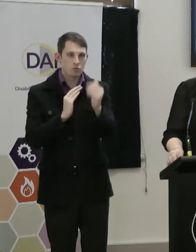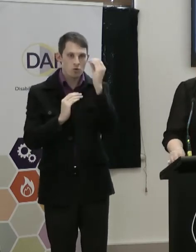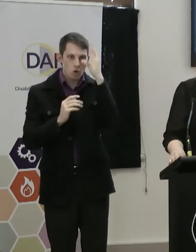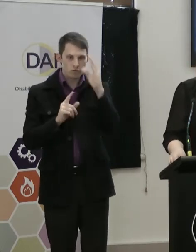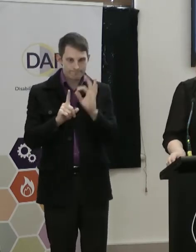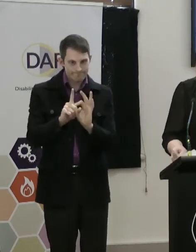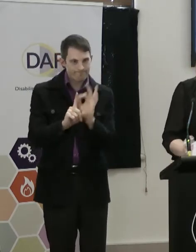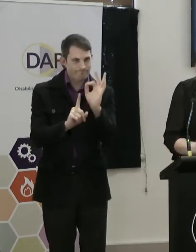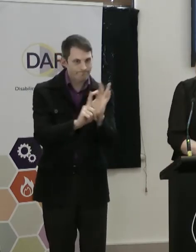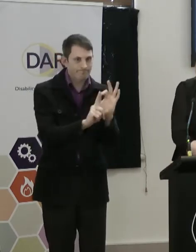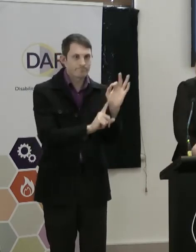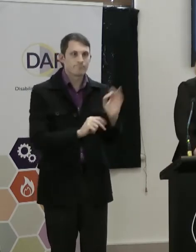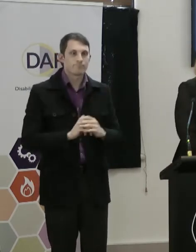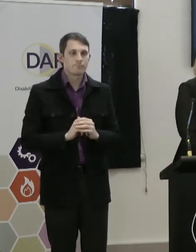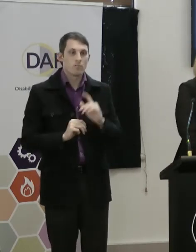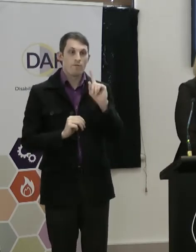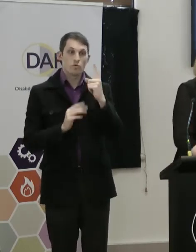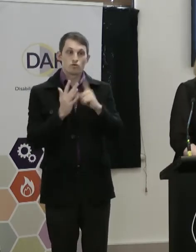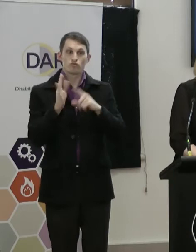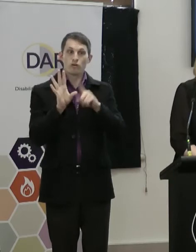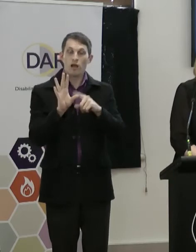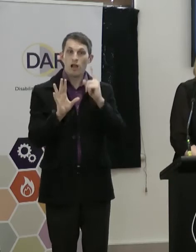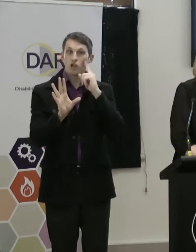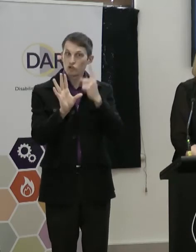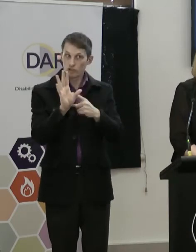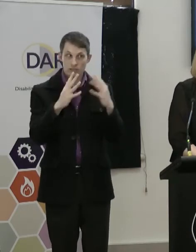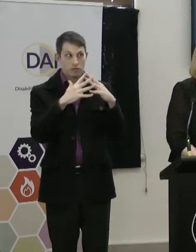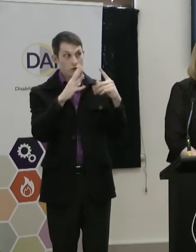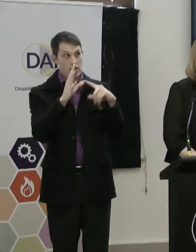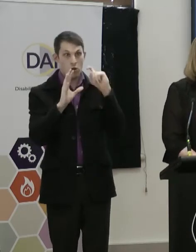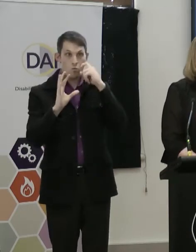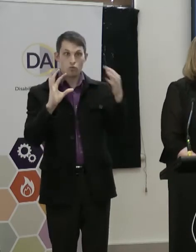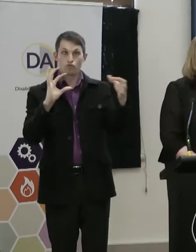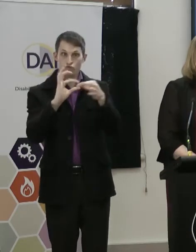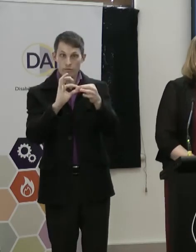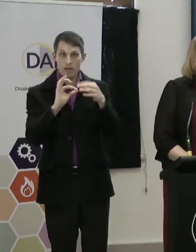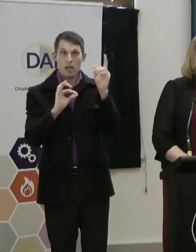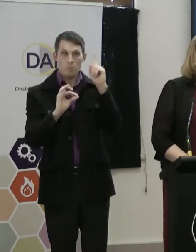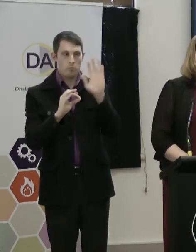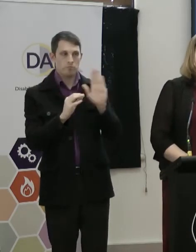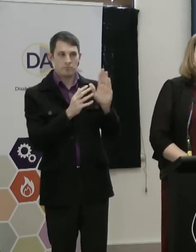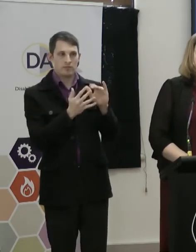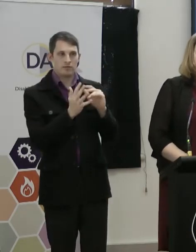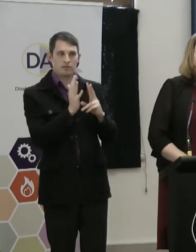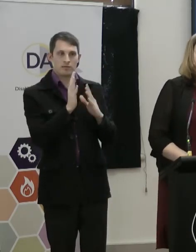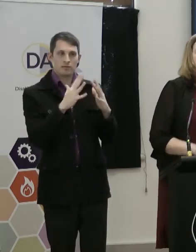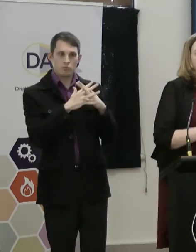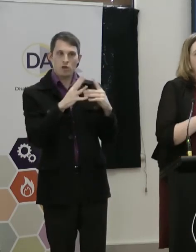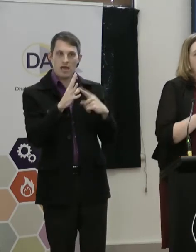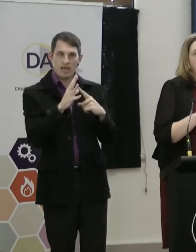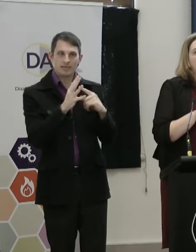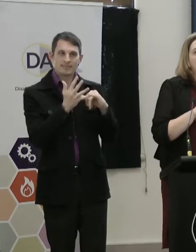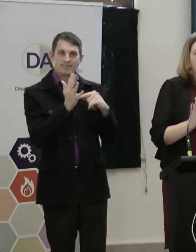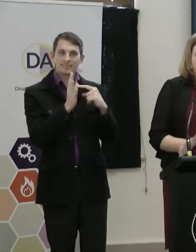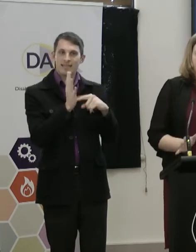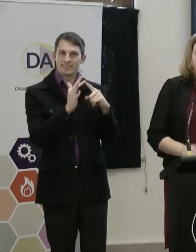As I said, from 1 July next year, WA will come on board with us, but until then they're covered by state safeguarding responsibilities, and then